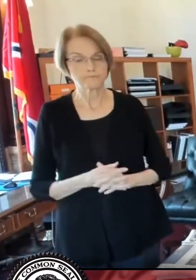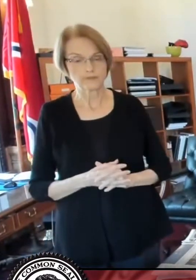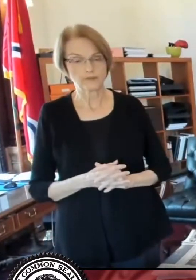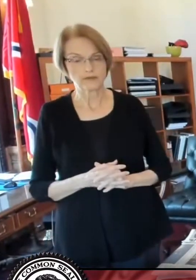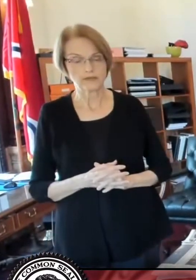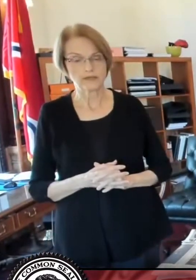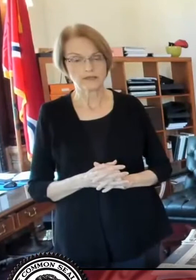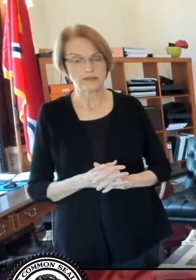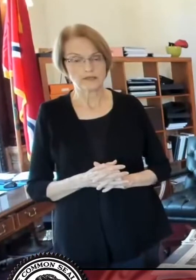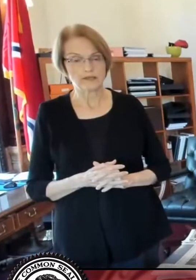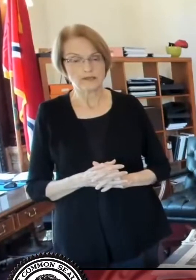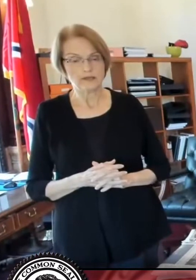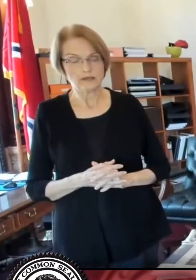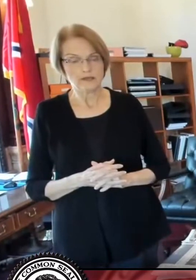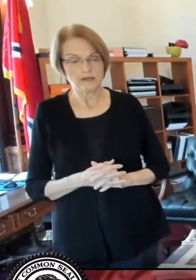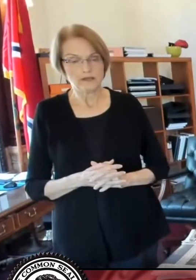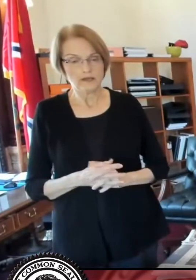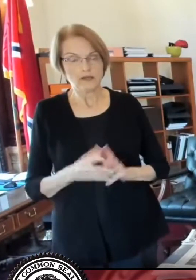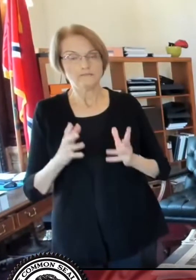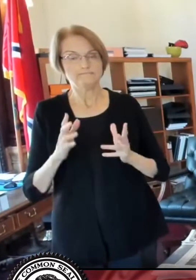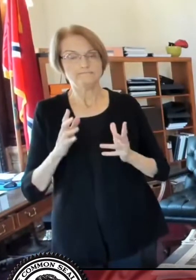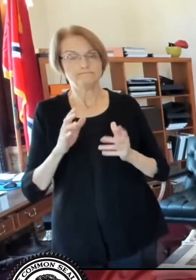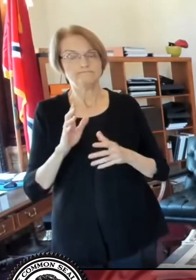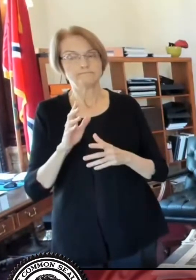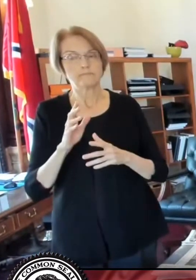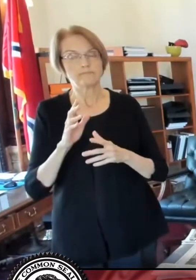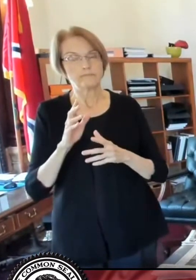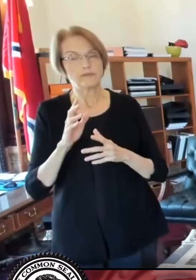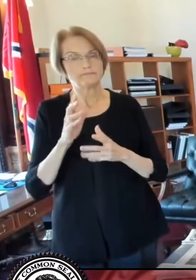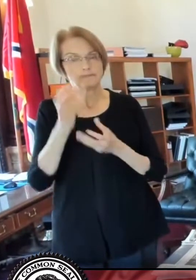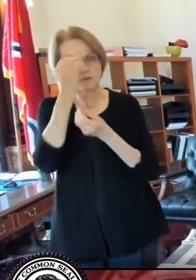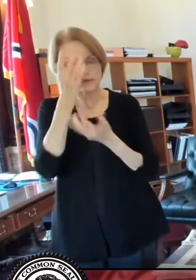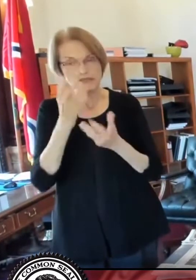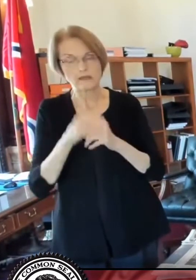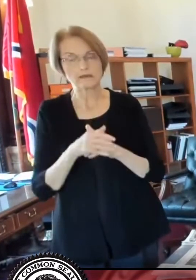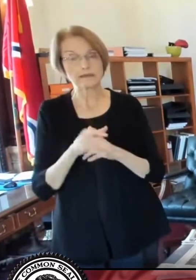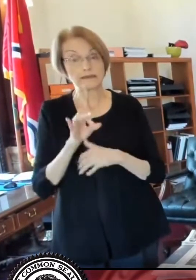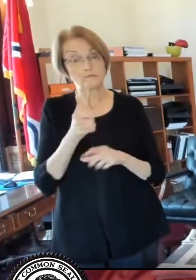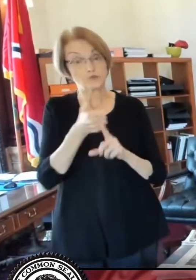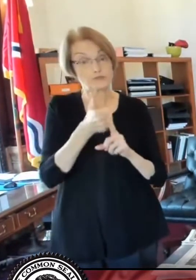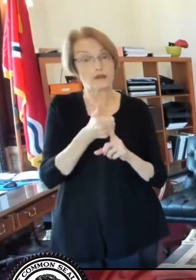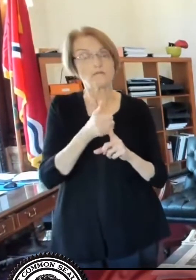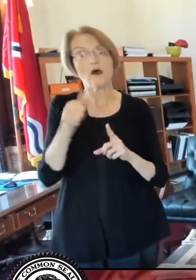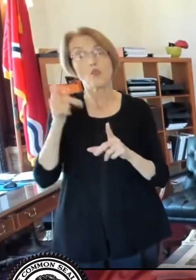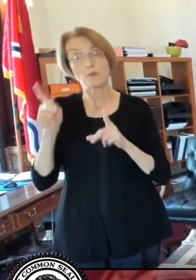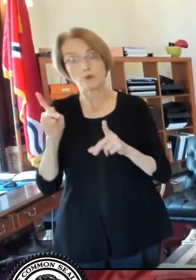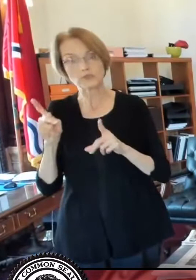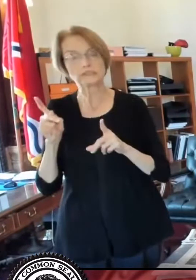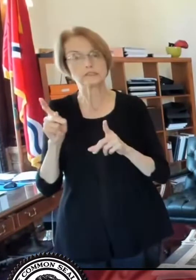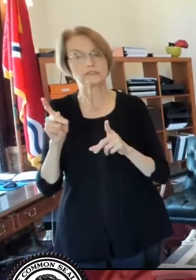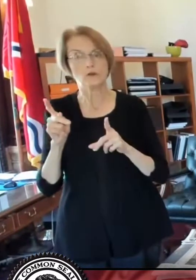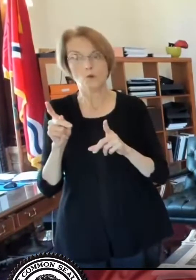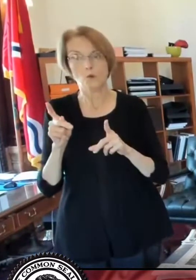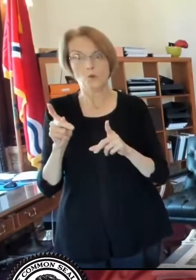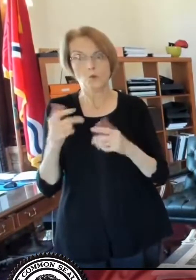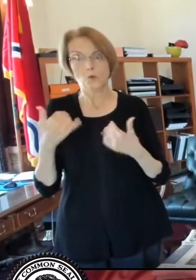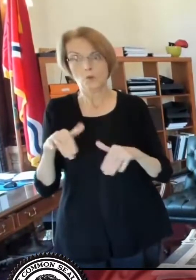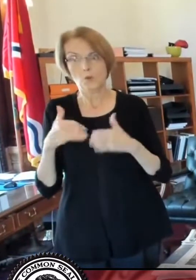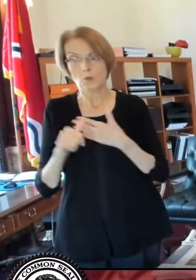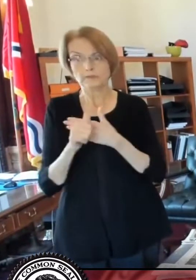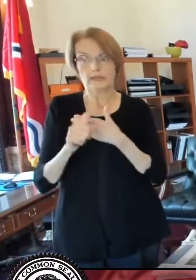I should stop there and say that if you or someone you know is at risk of being evicted